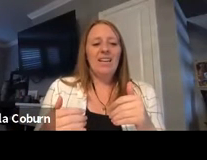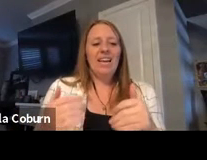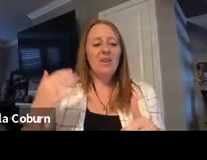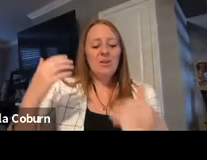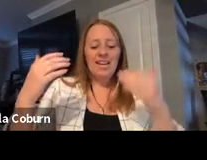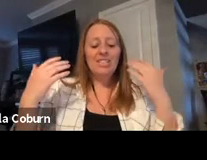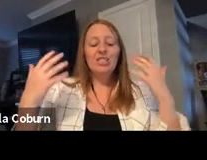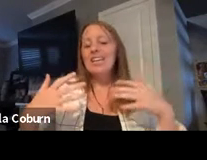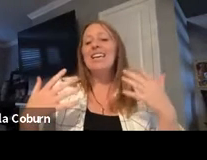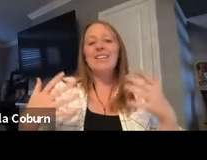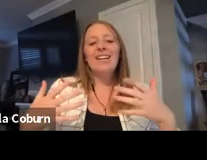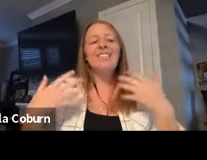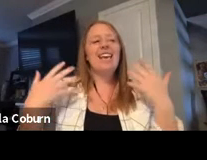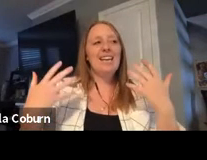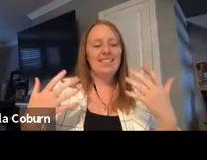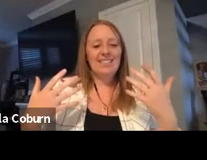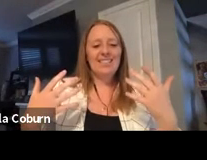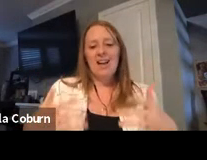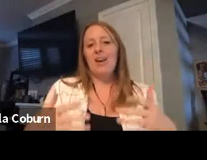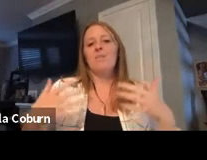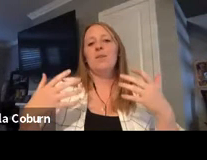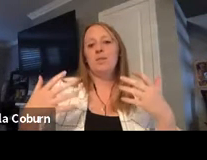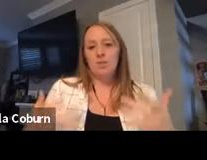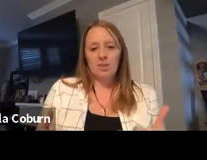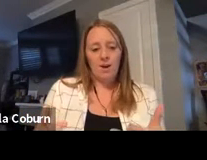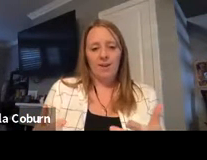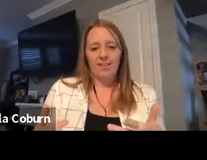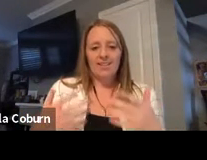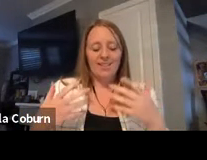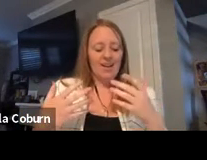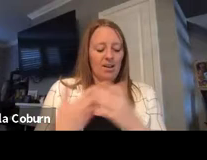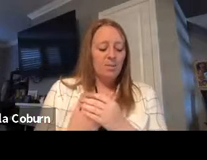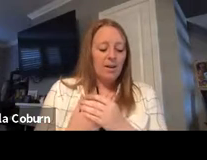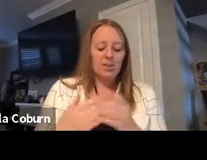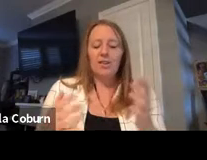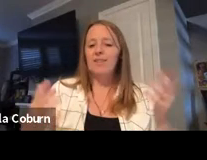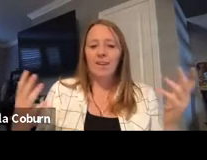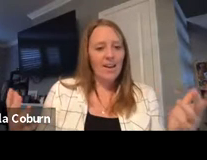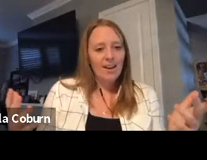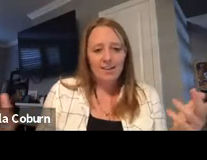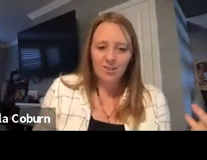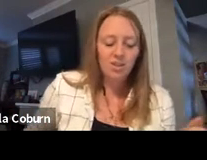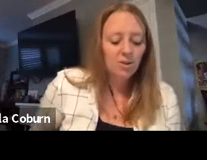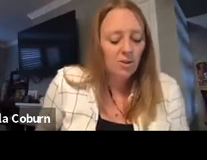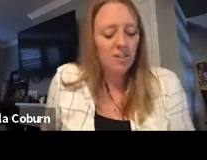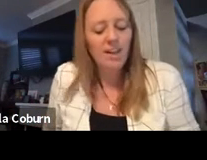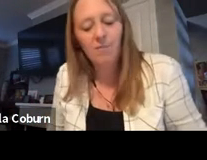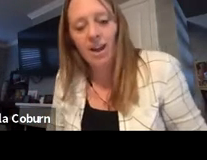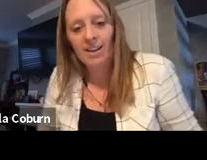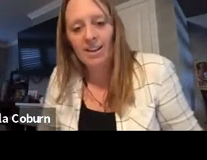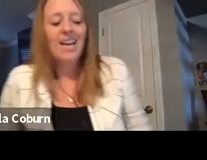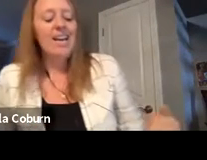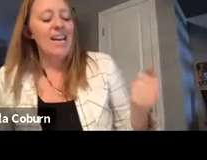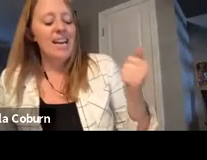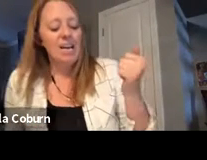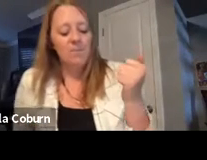Um, and it takes time to respond, especially again for children who are deaf